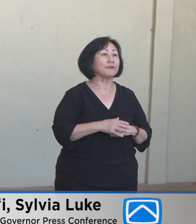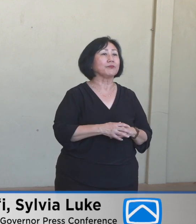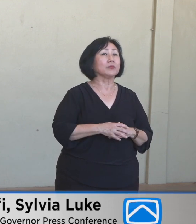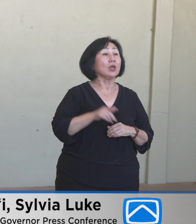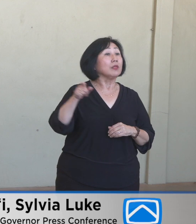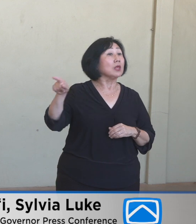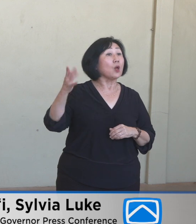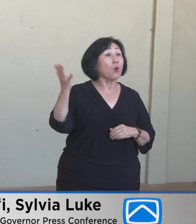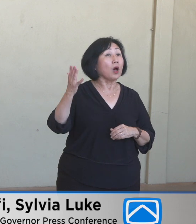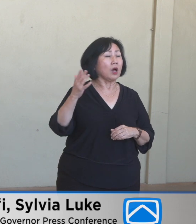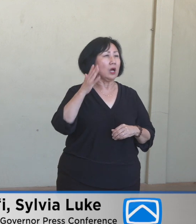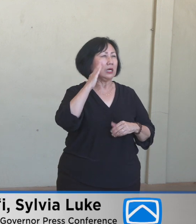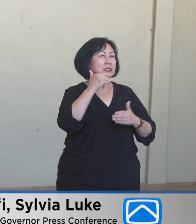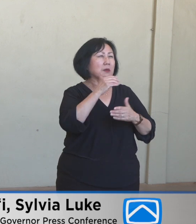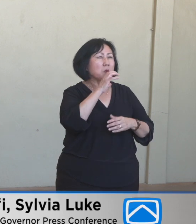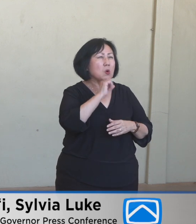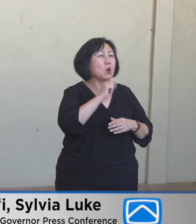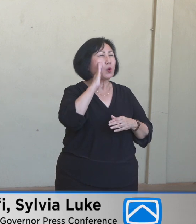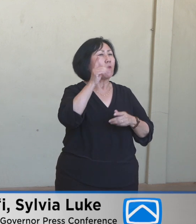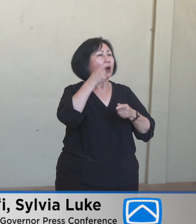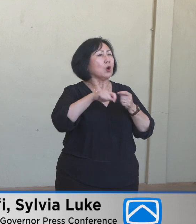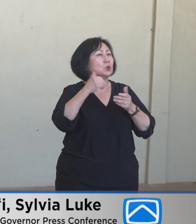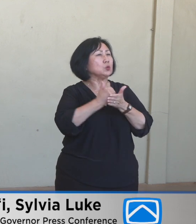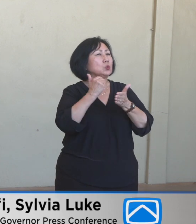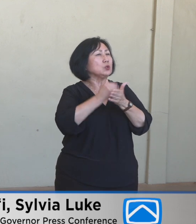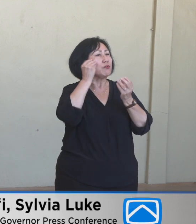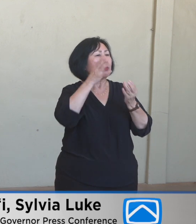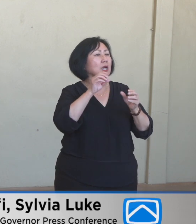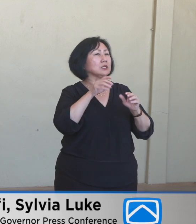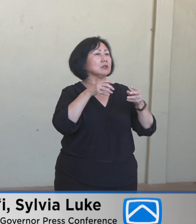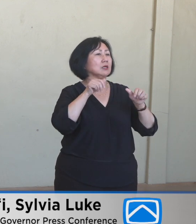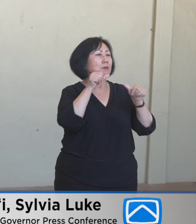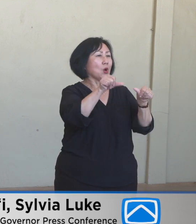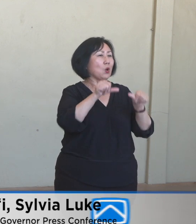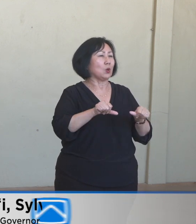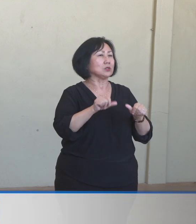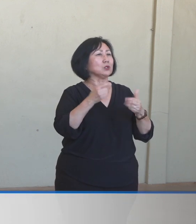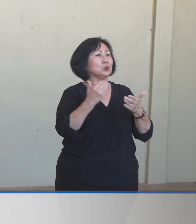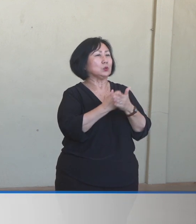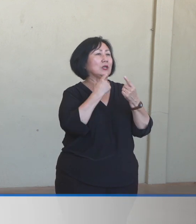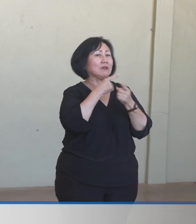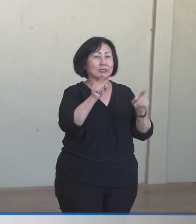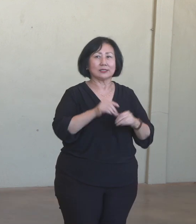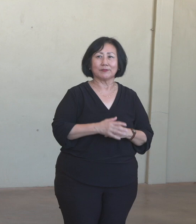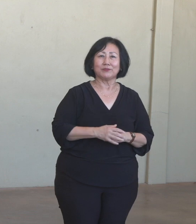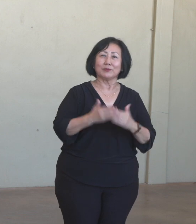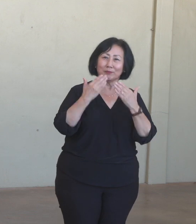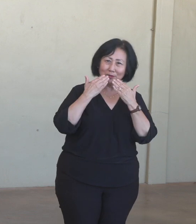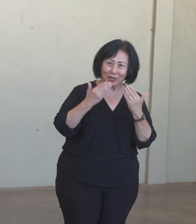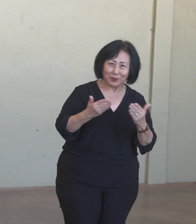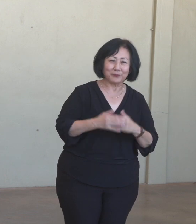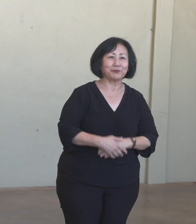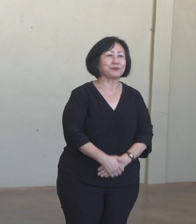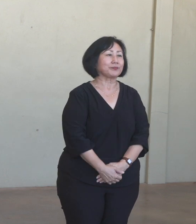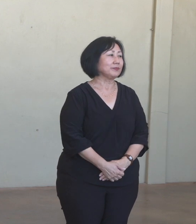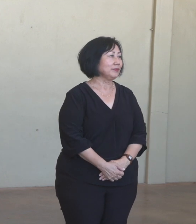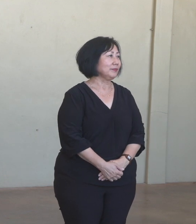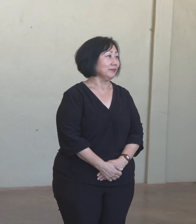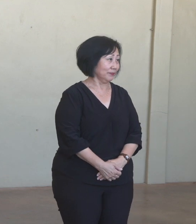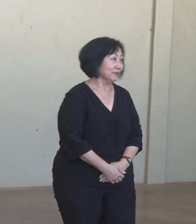things will be updated regularly as we announce more events. Mahalo.